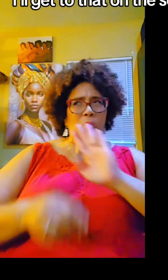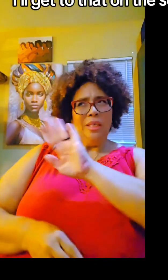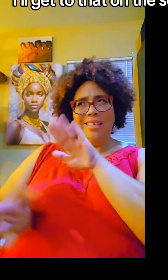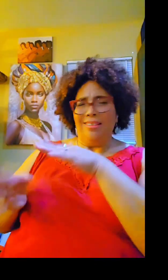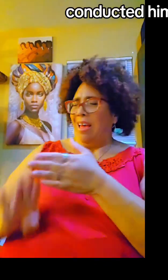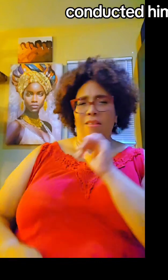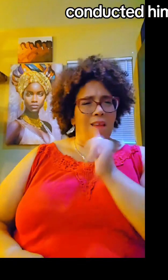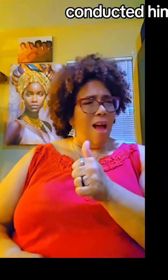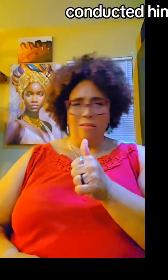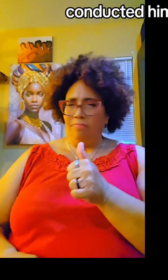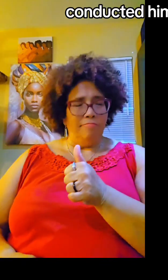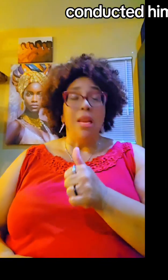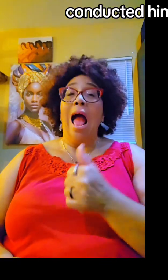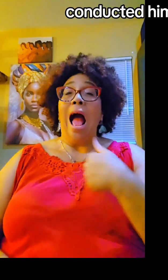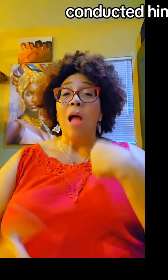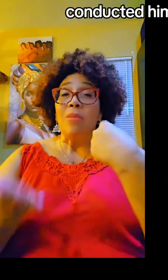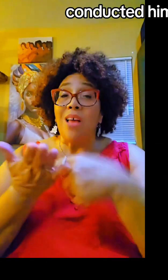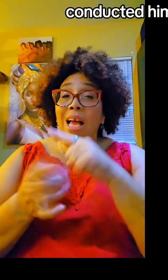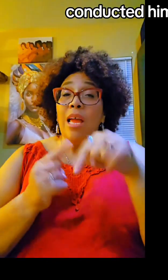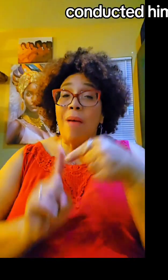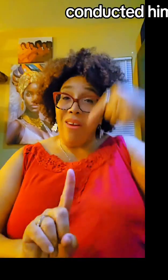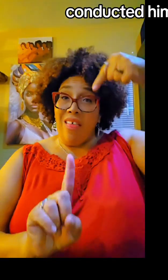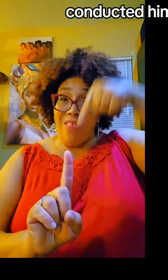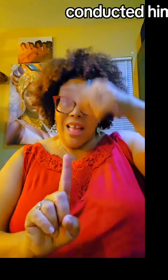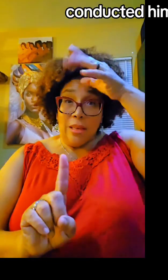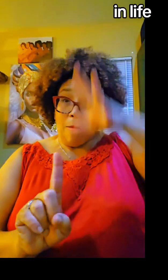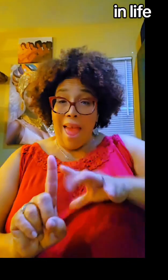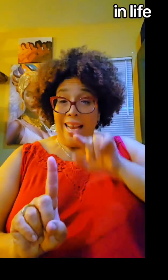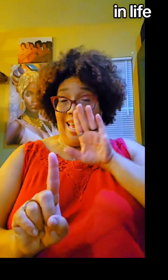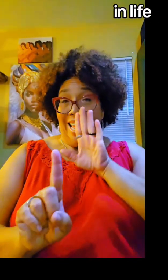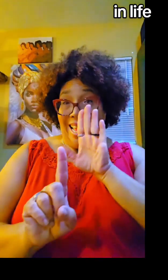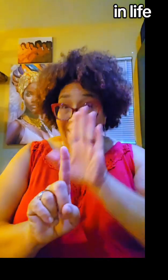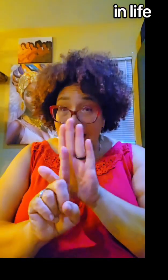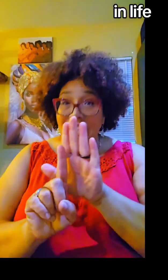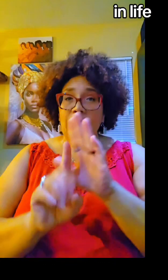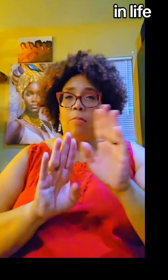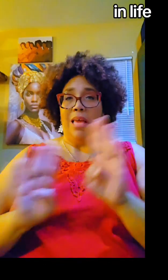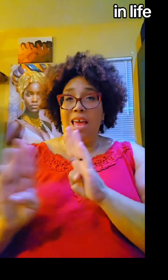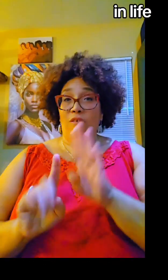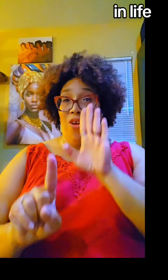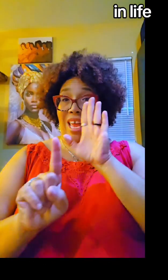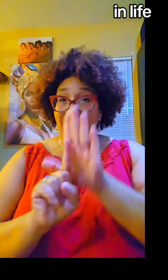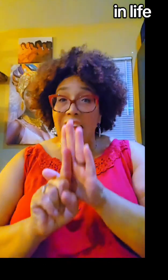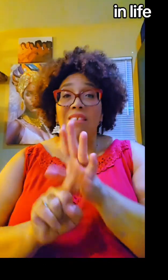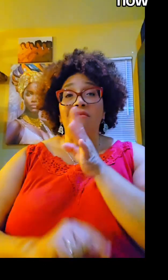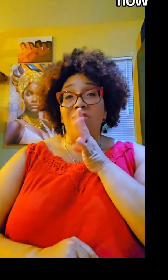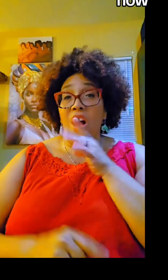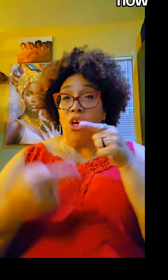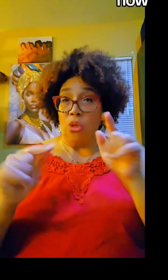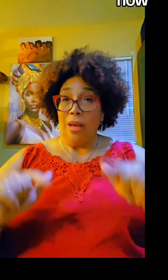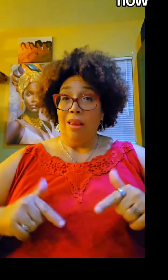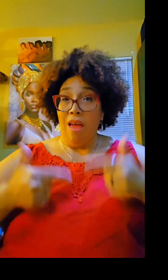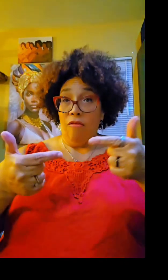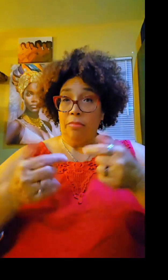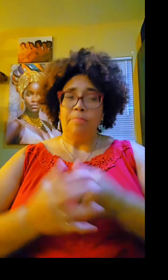point. That is speaking to how he himself conducted himself in words that came out of his mouth in life.